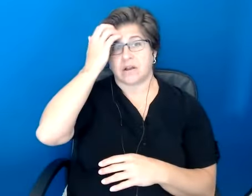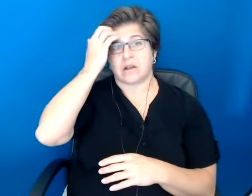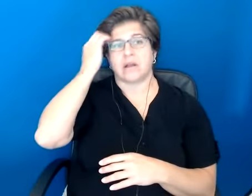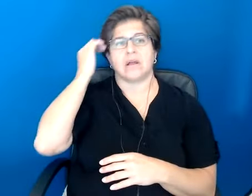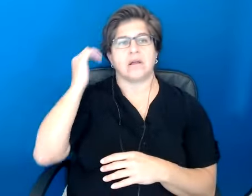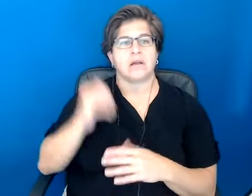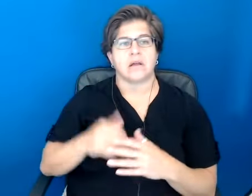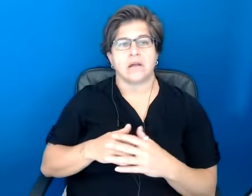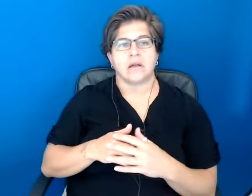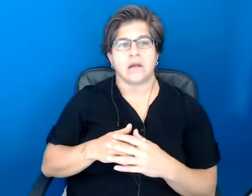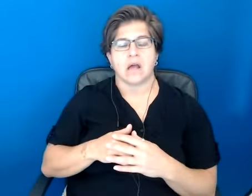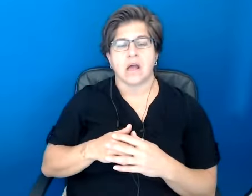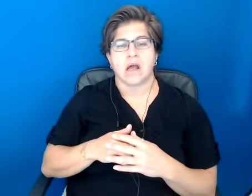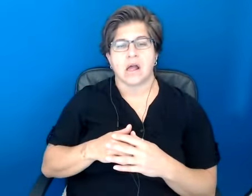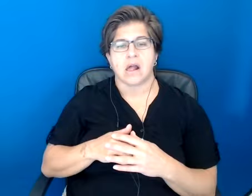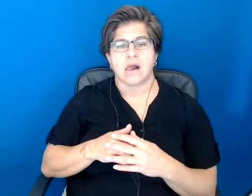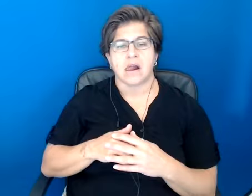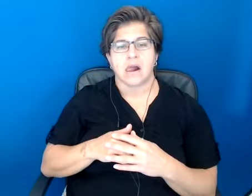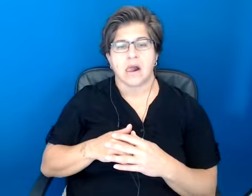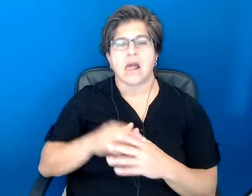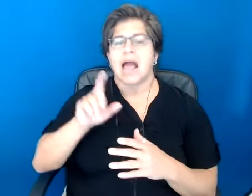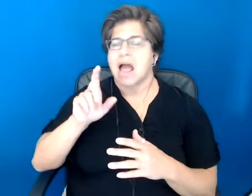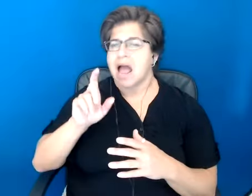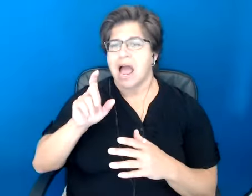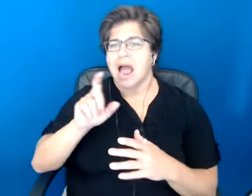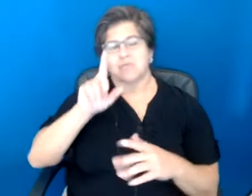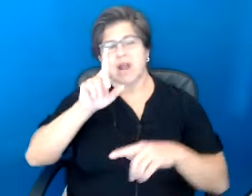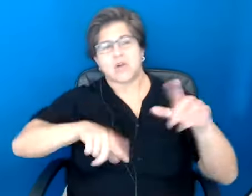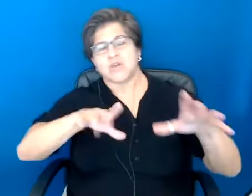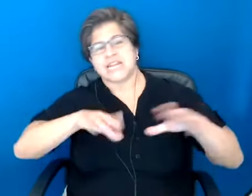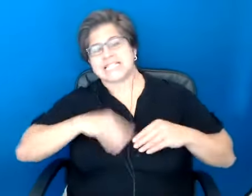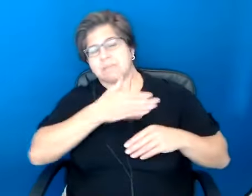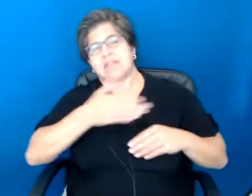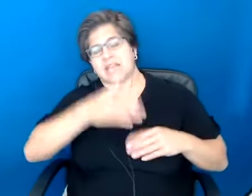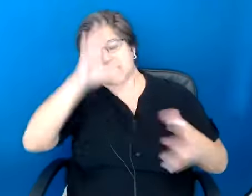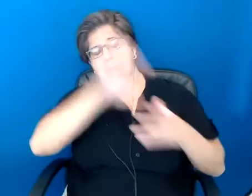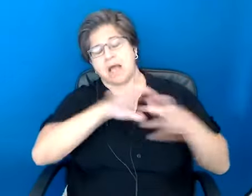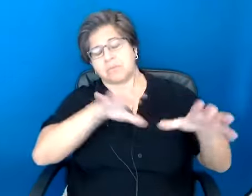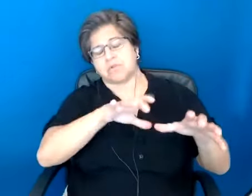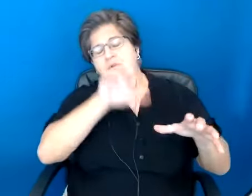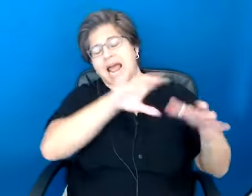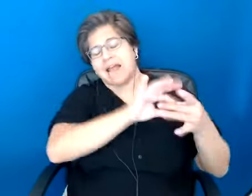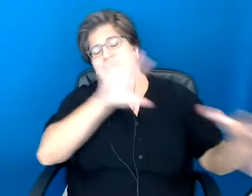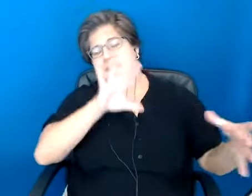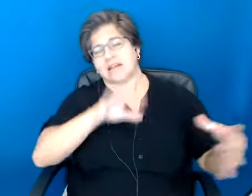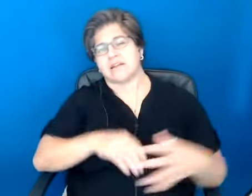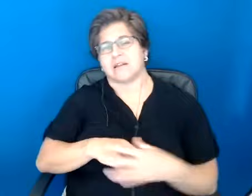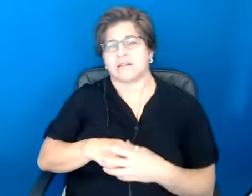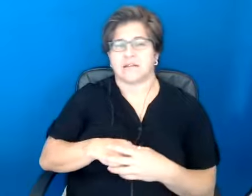to college to try and do another career, after doing the things that I'd done because I wouldn't accept it, I wouldn't